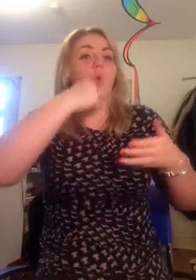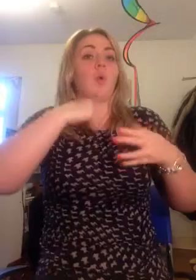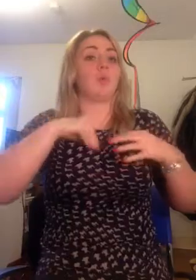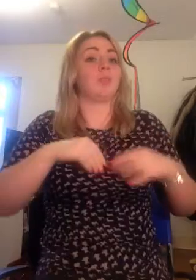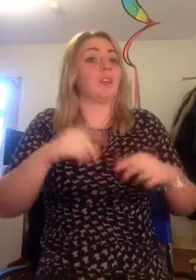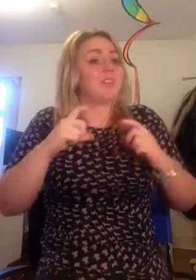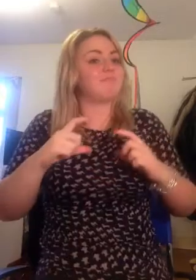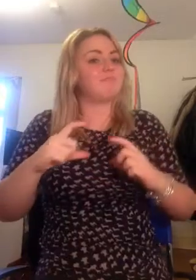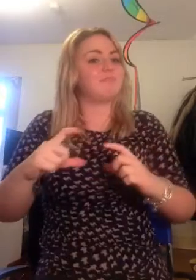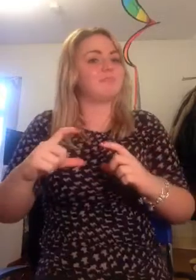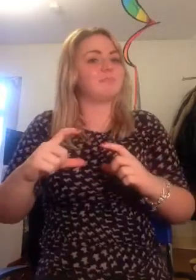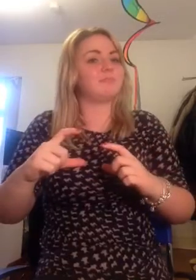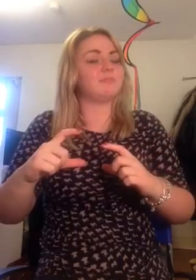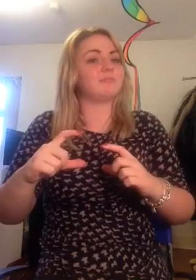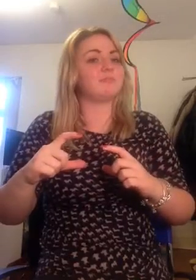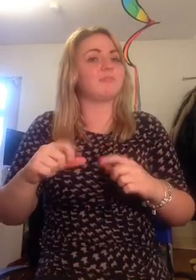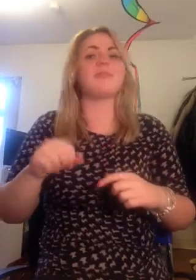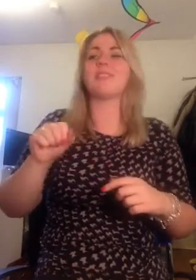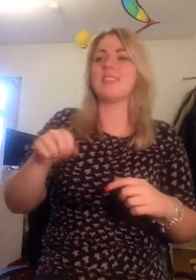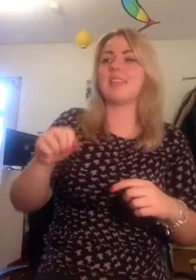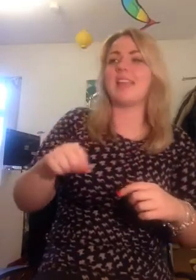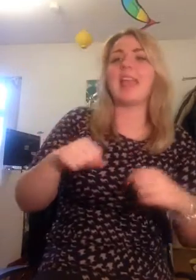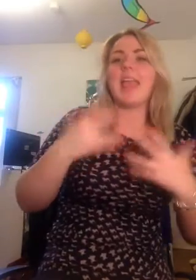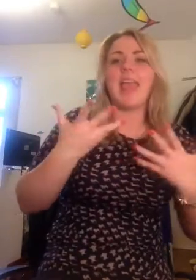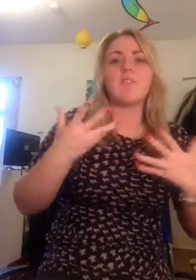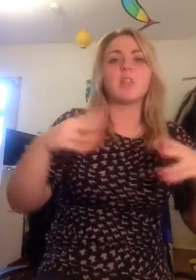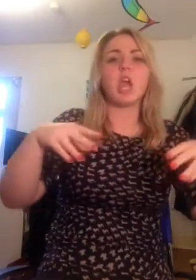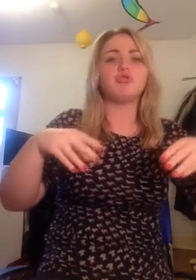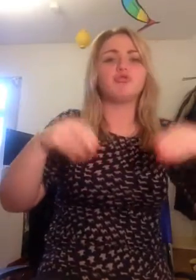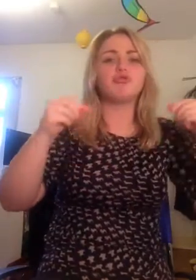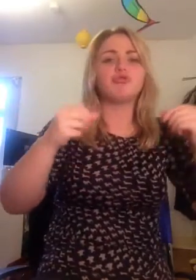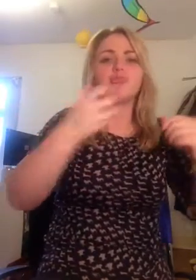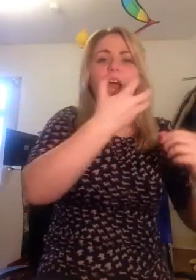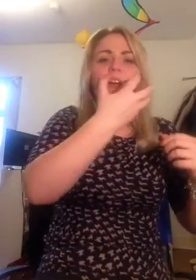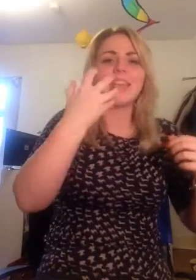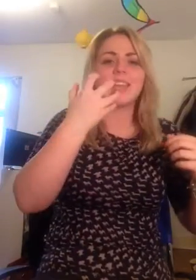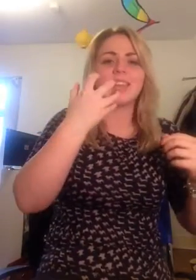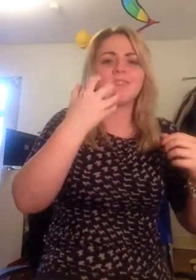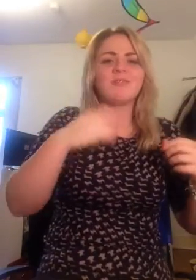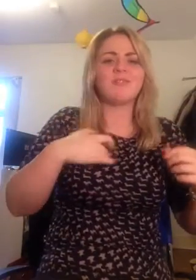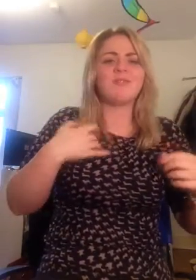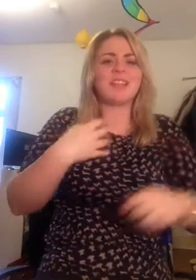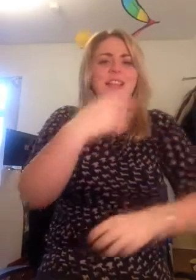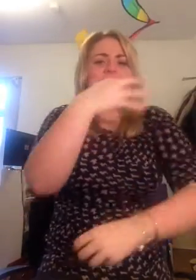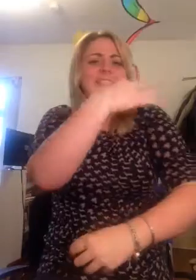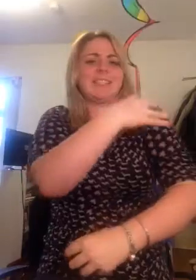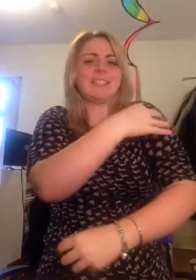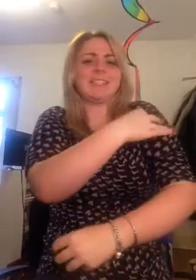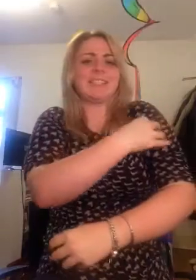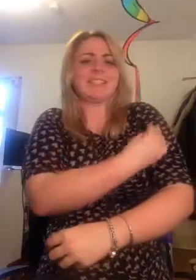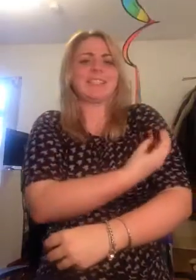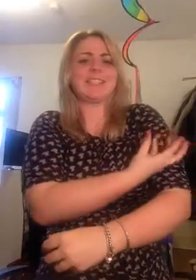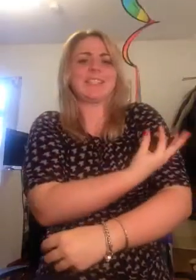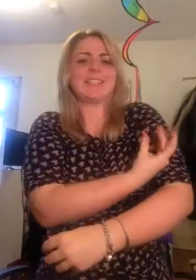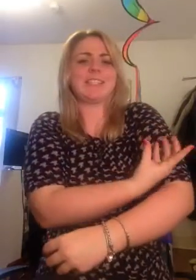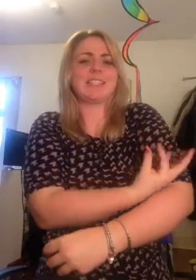more sort of you can feel it burning your skin. Yeah, I think that might be the difference. Yeah. Oh well. I don't know. Neither